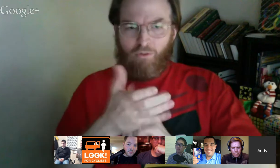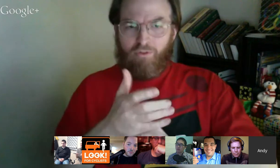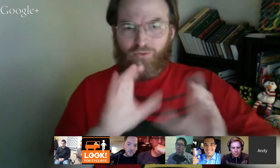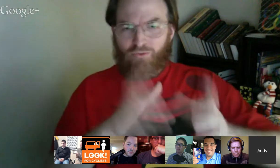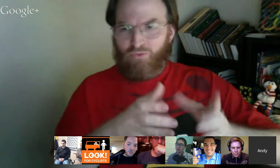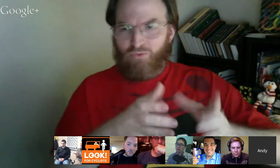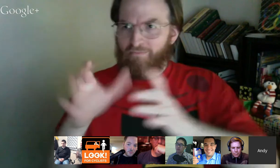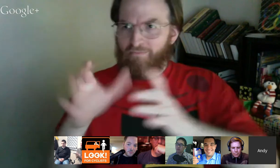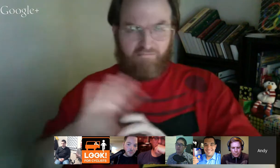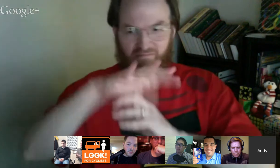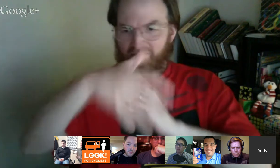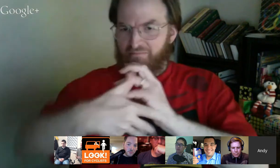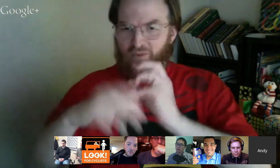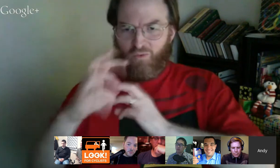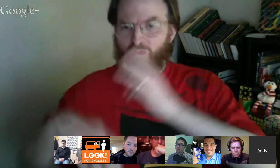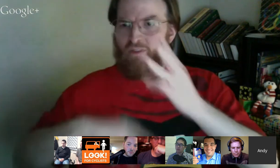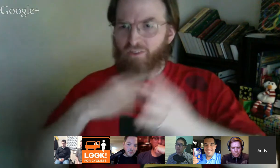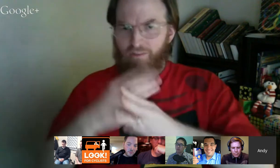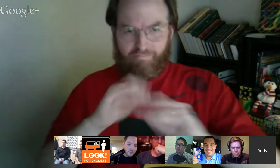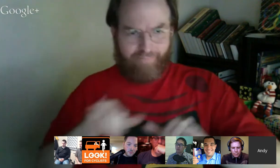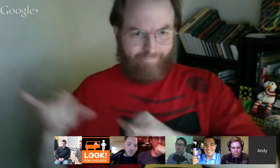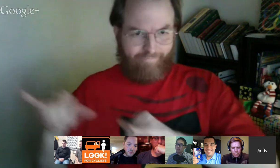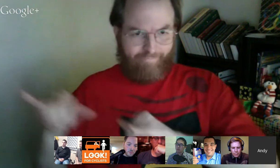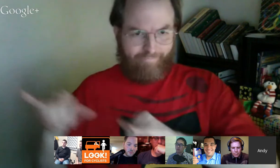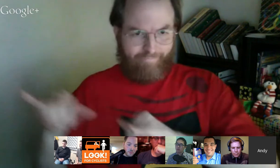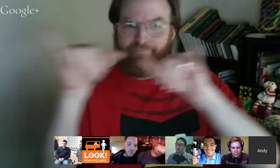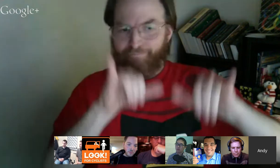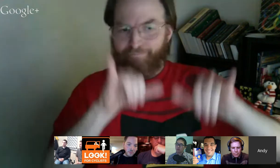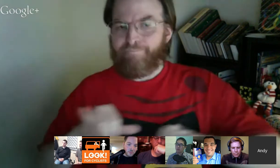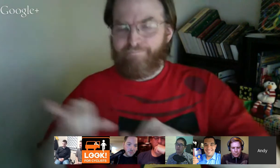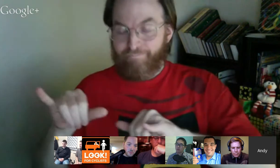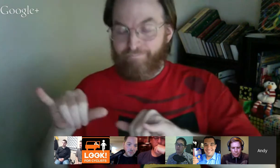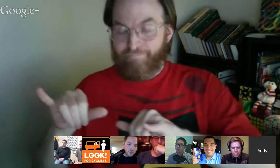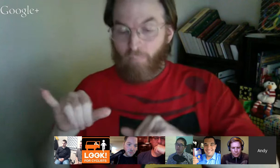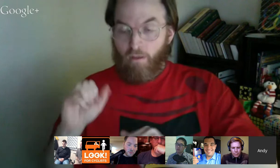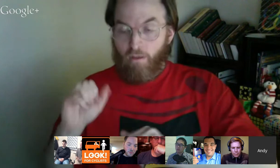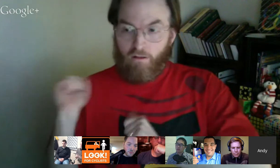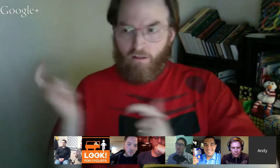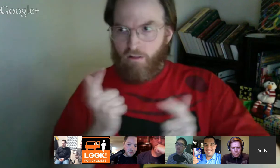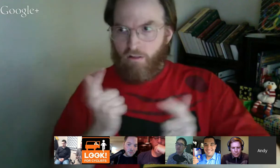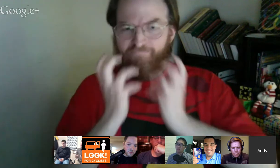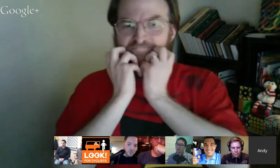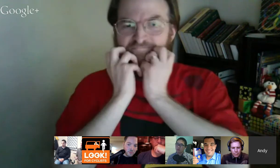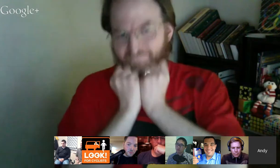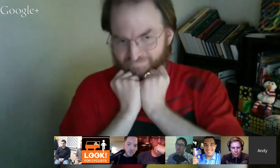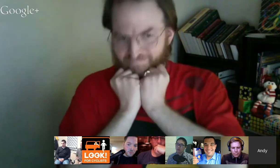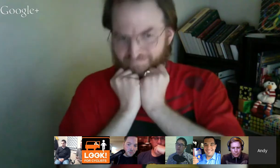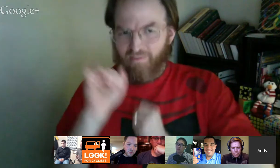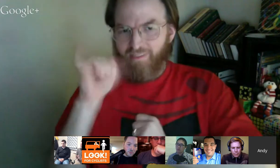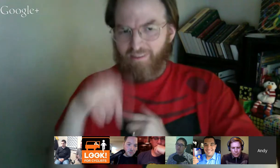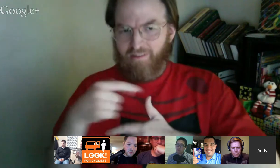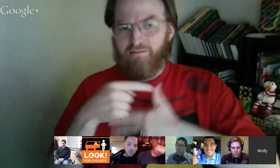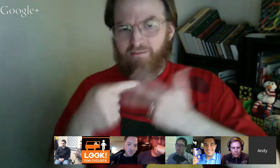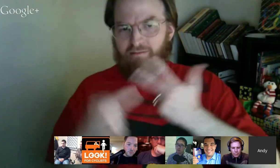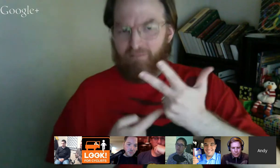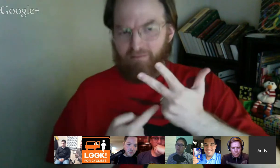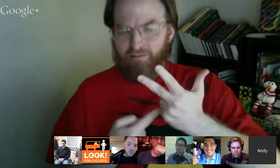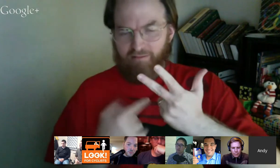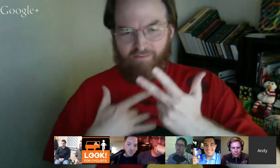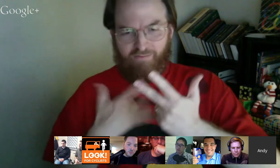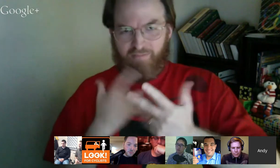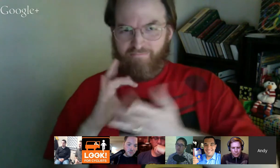really are central to the deaf world. We have a set of standards and norms that we